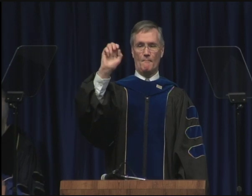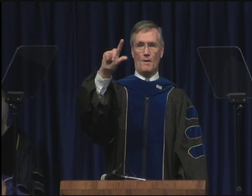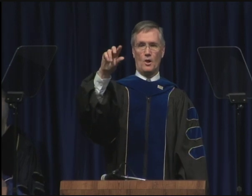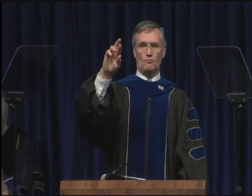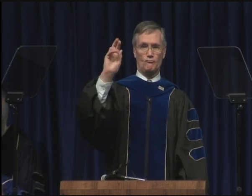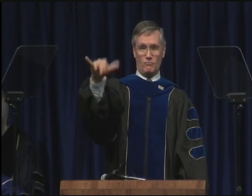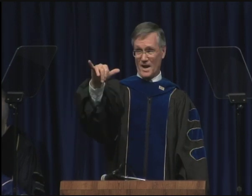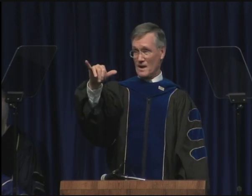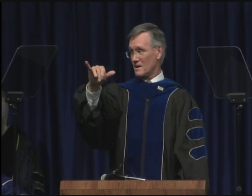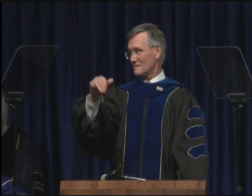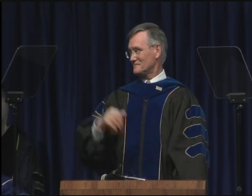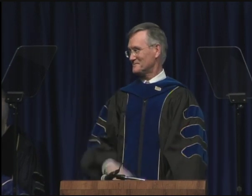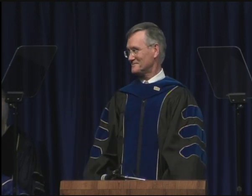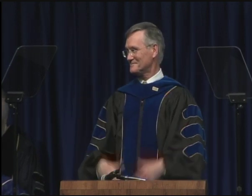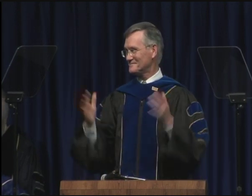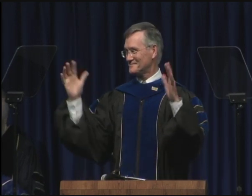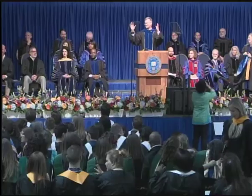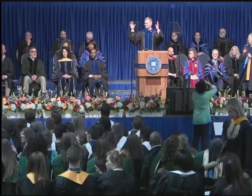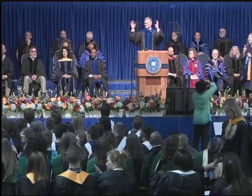Caitlin Mulray.